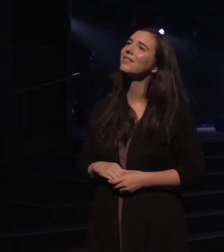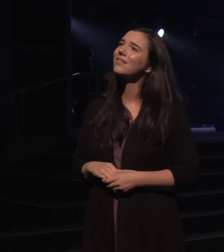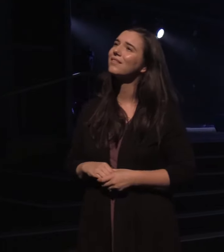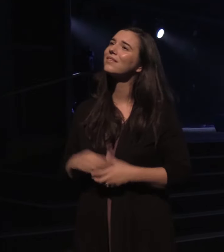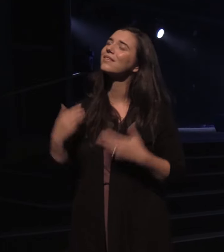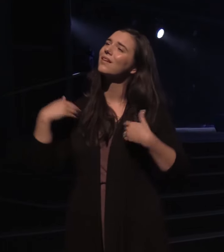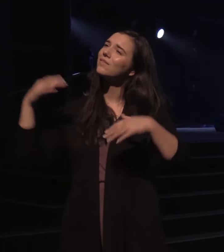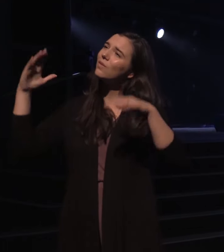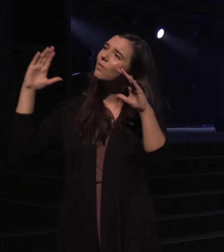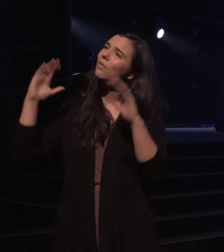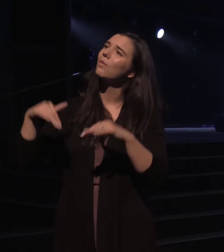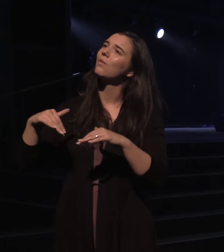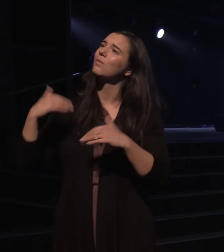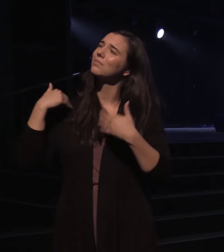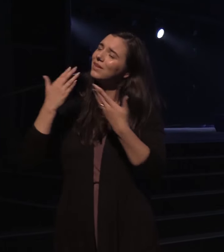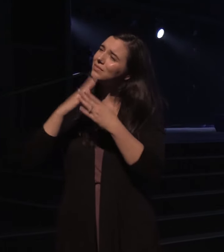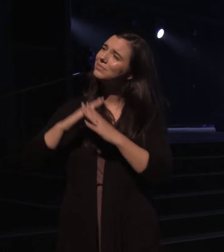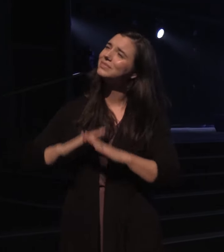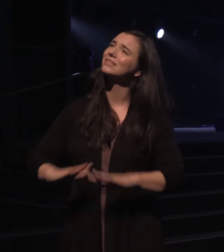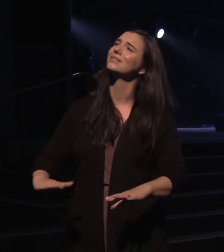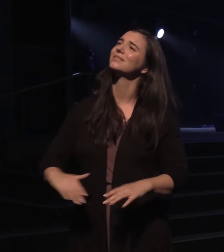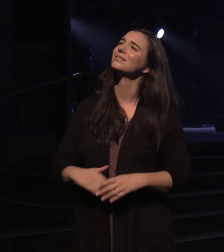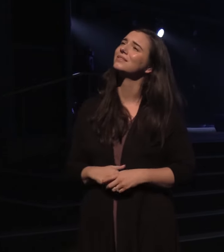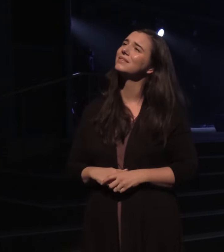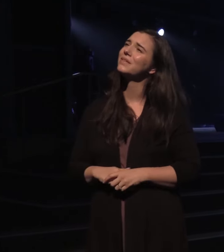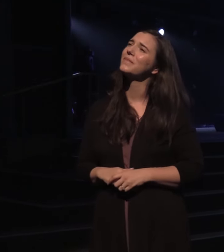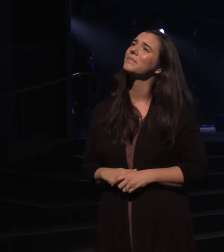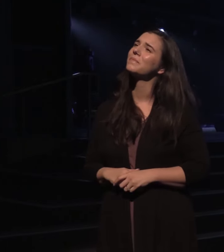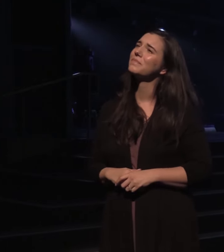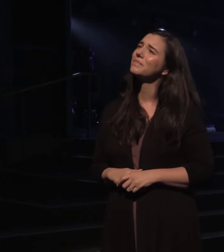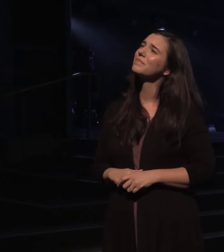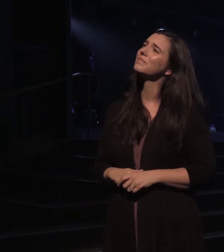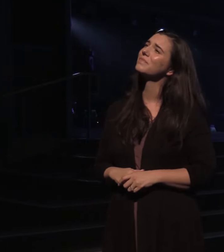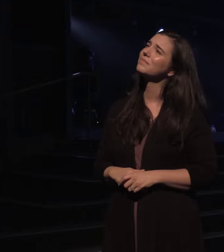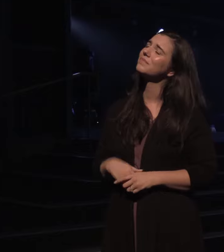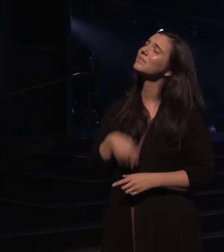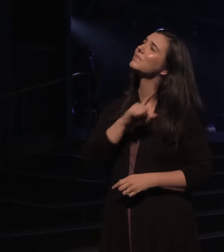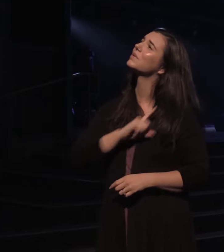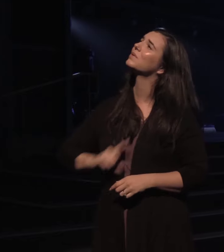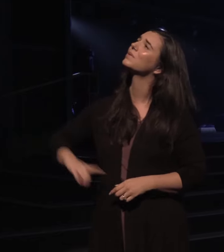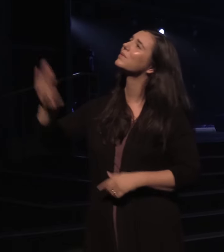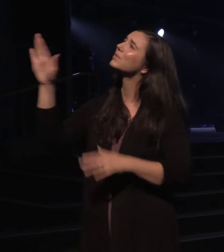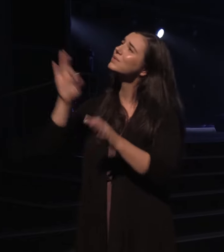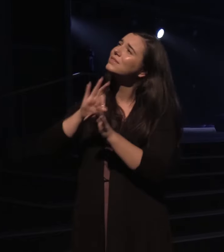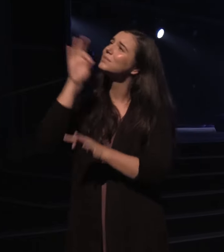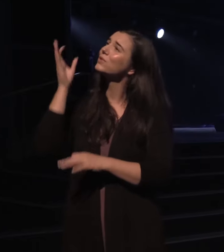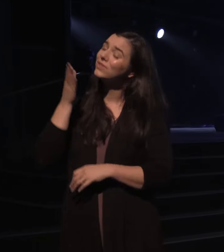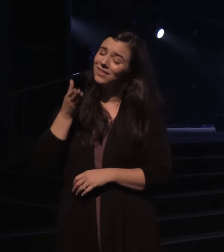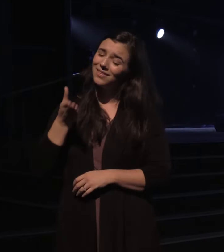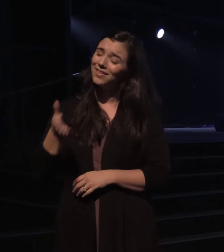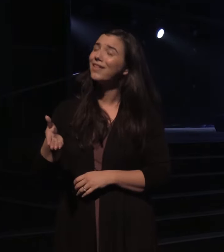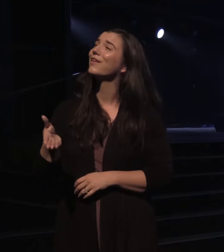There is hope. There is peace. Where the Spirit of the Lord